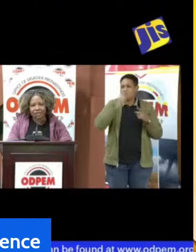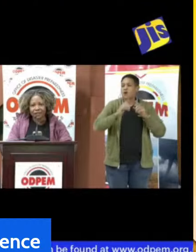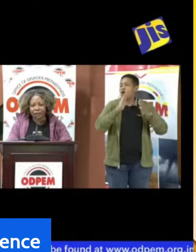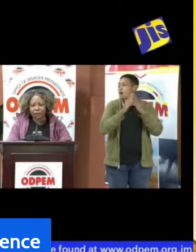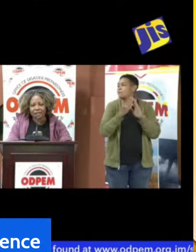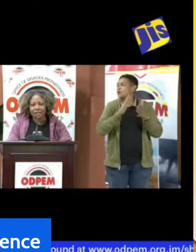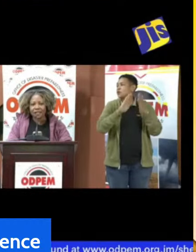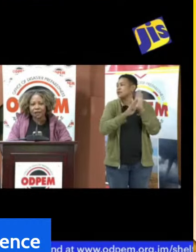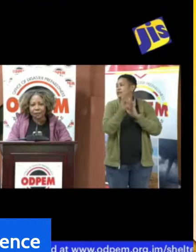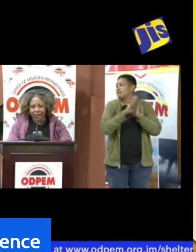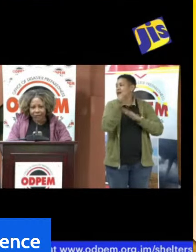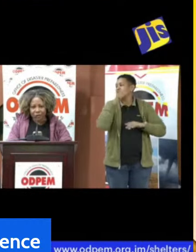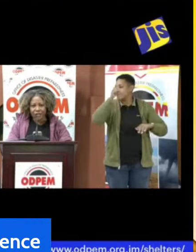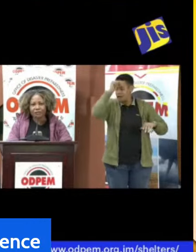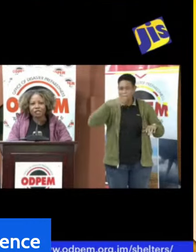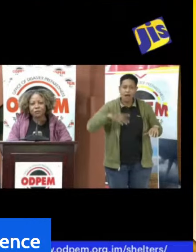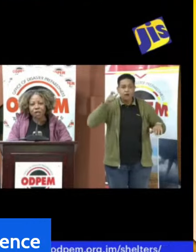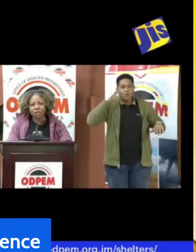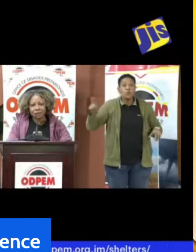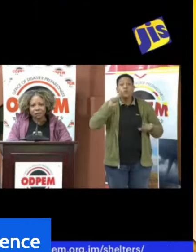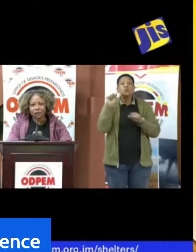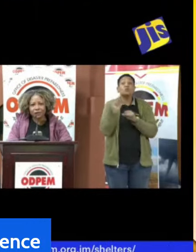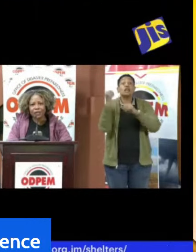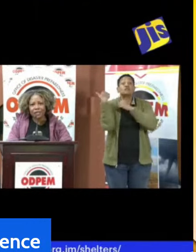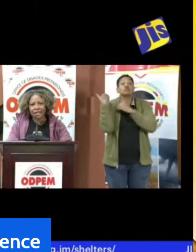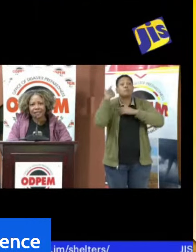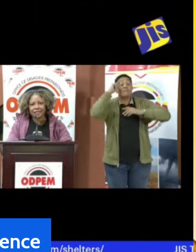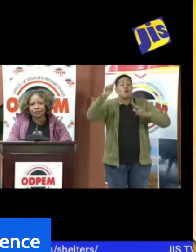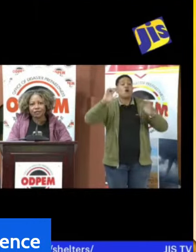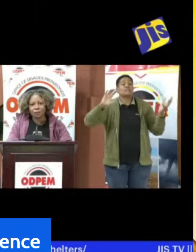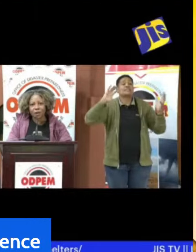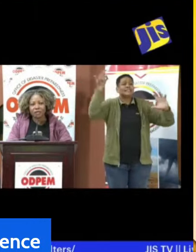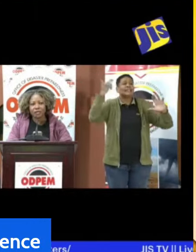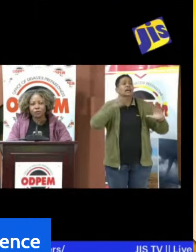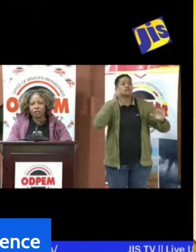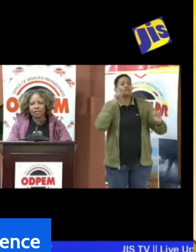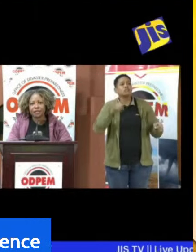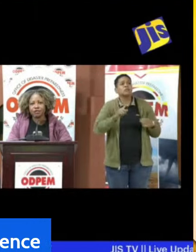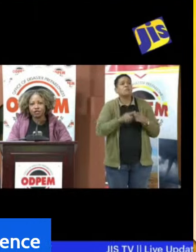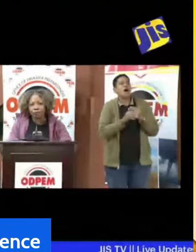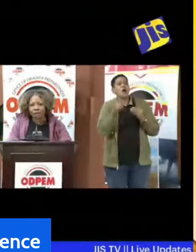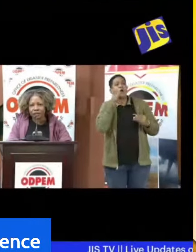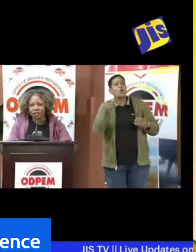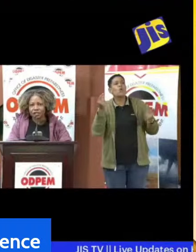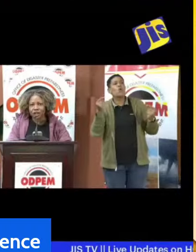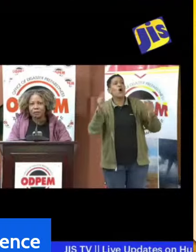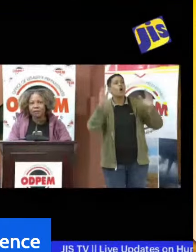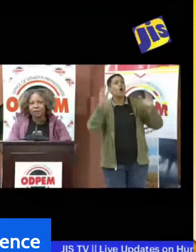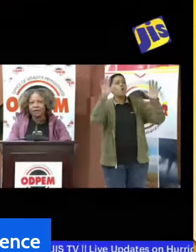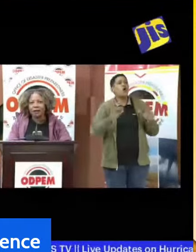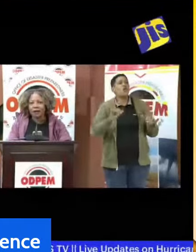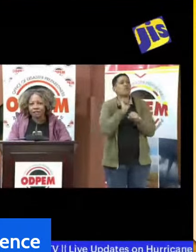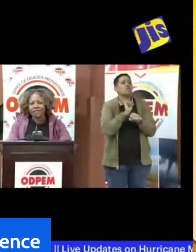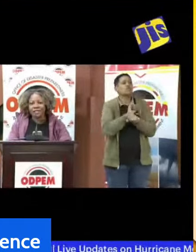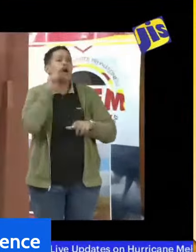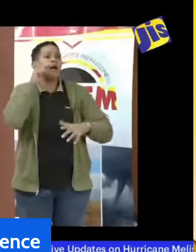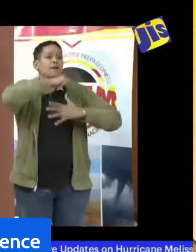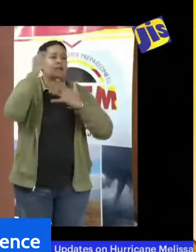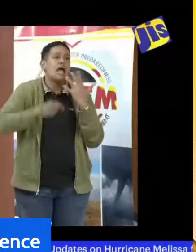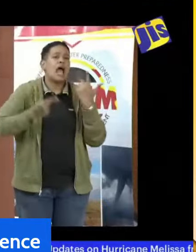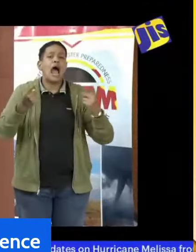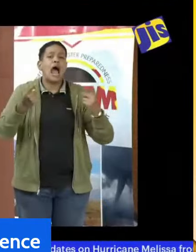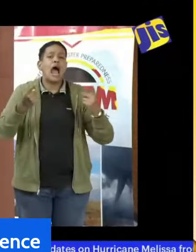Community Development, the man who is responsible for disaster response and who does a tremendous job of it. He